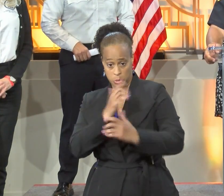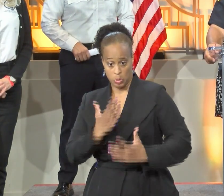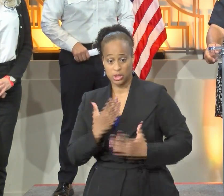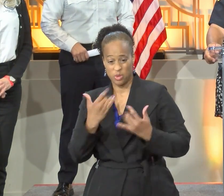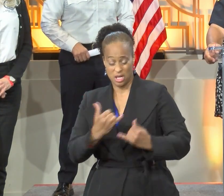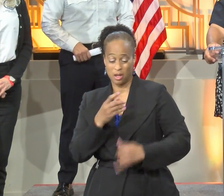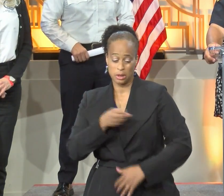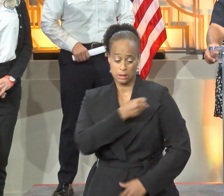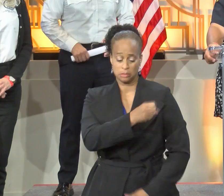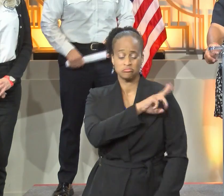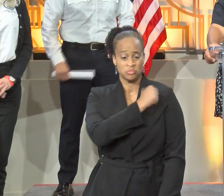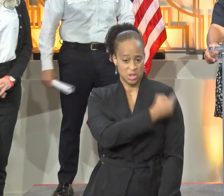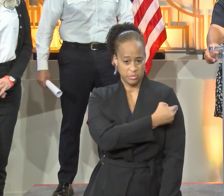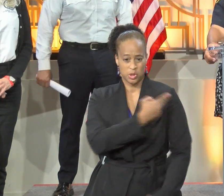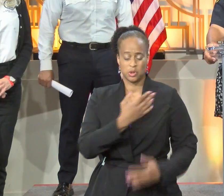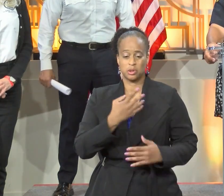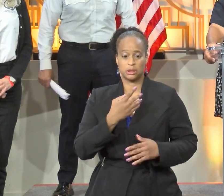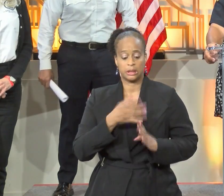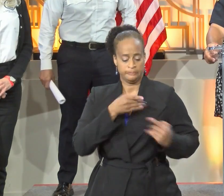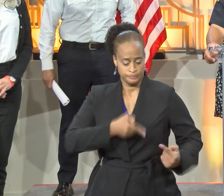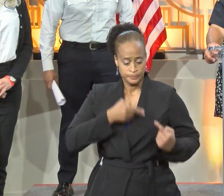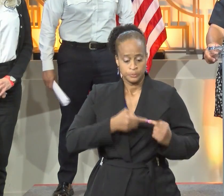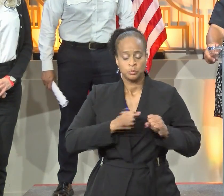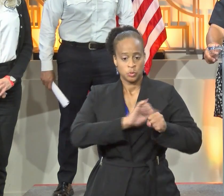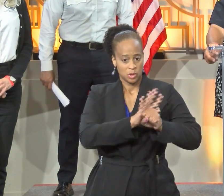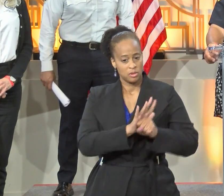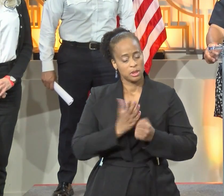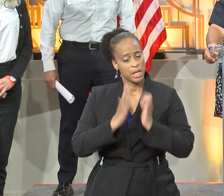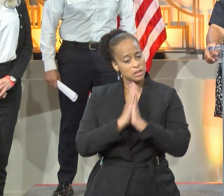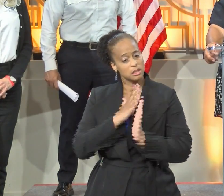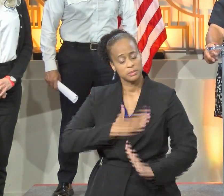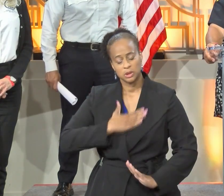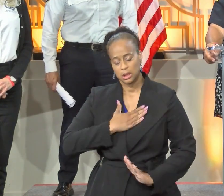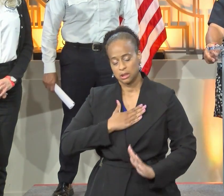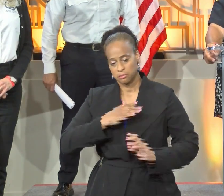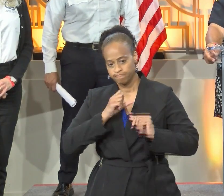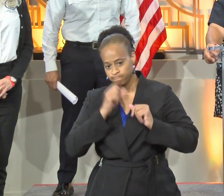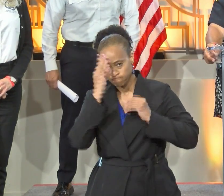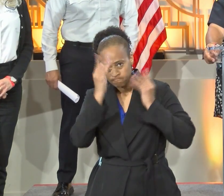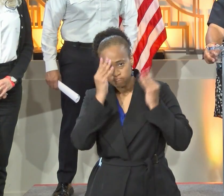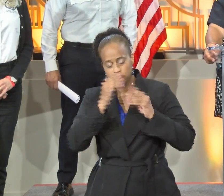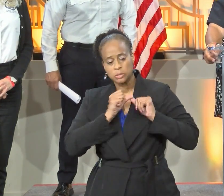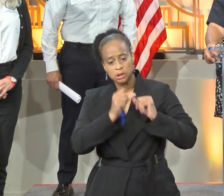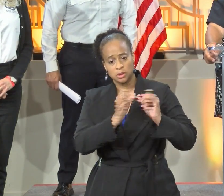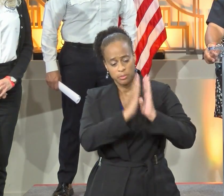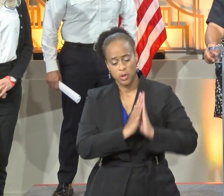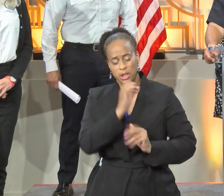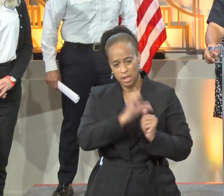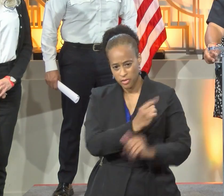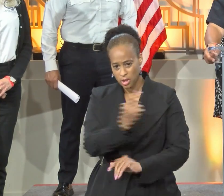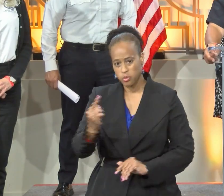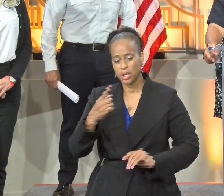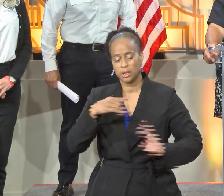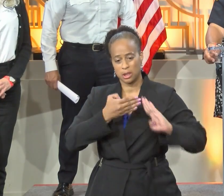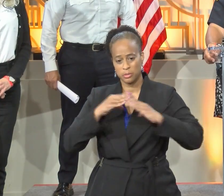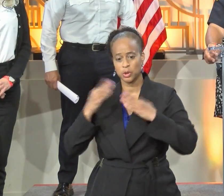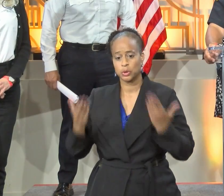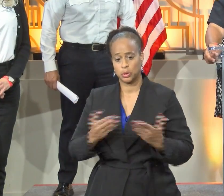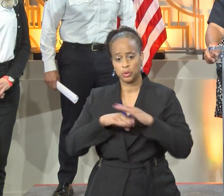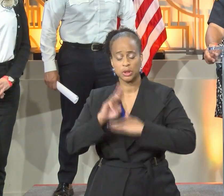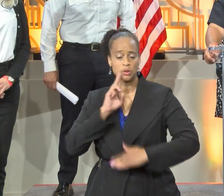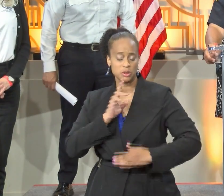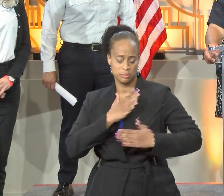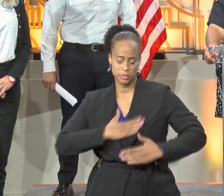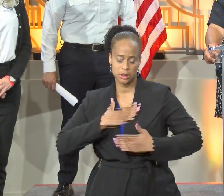right now with COVID. So we would just ask everyone to just keep lifting them in prayer, and everyone in our community, extended community here in Houston,